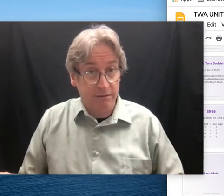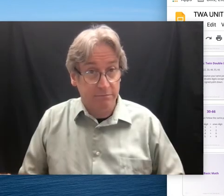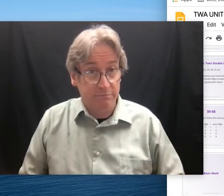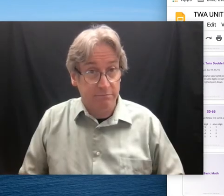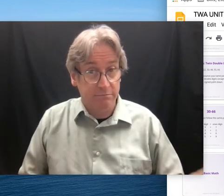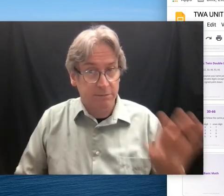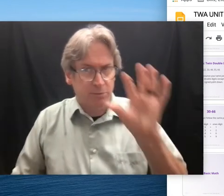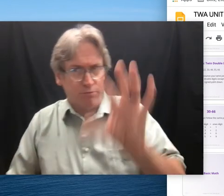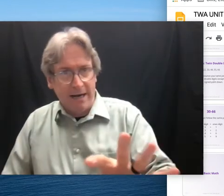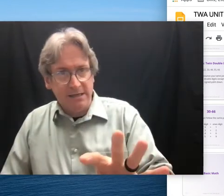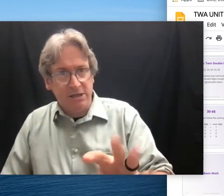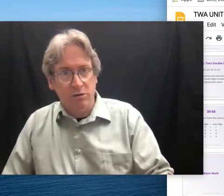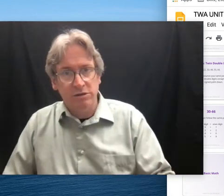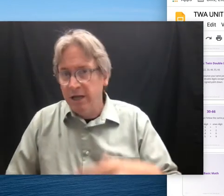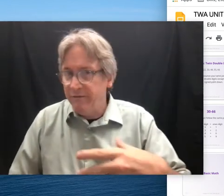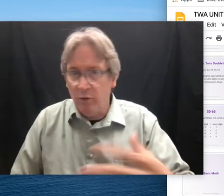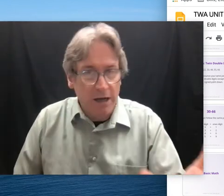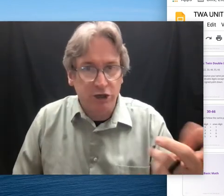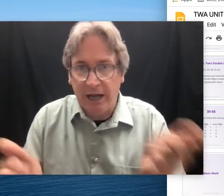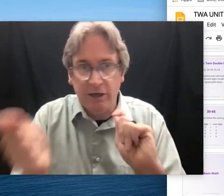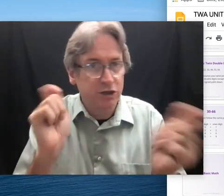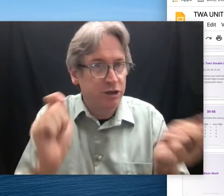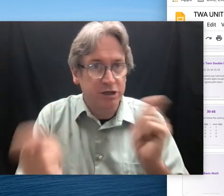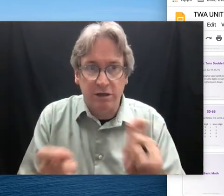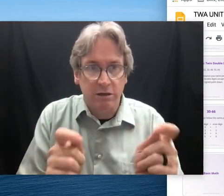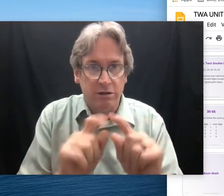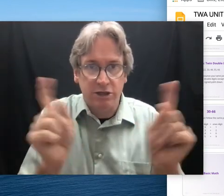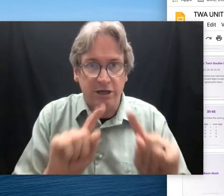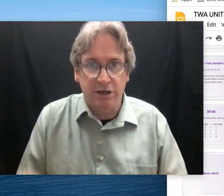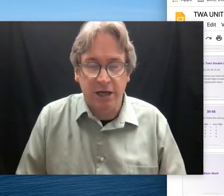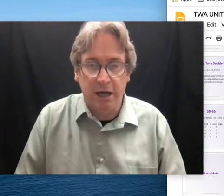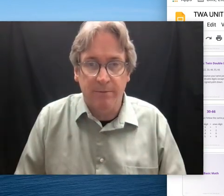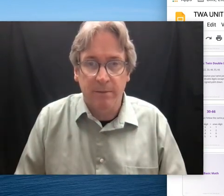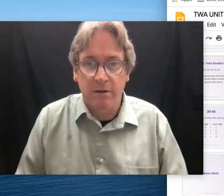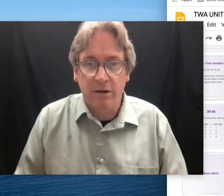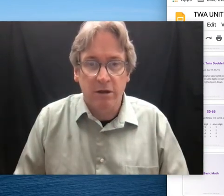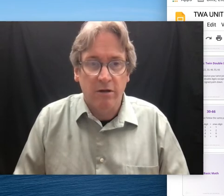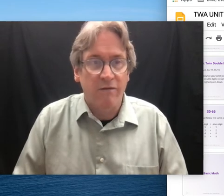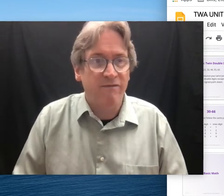divide. Practice those. If you want, change the